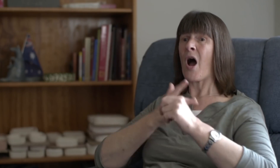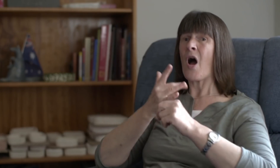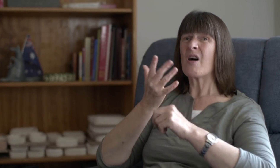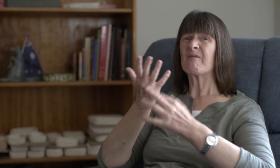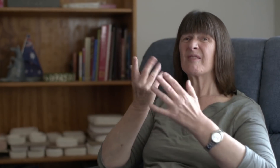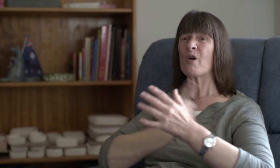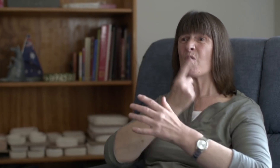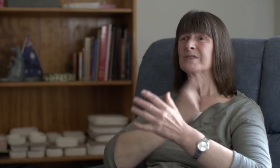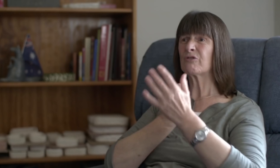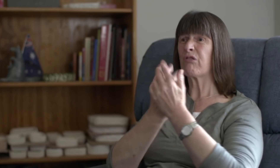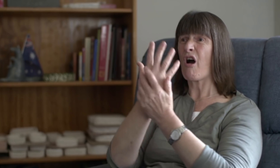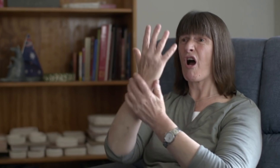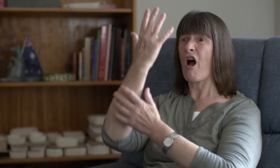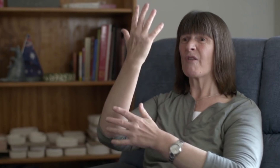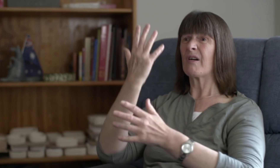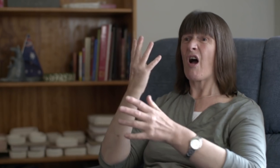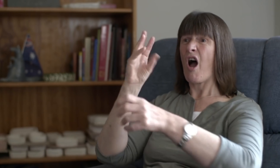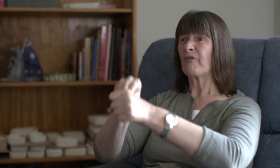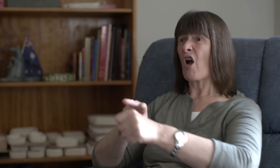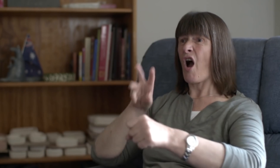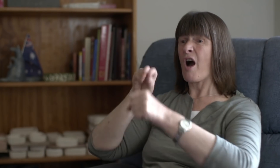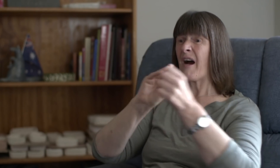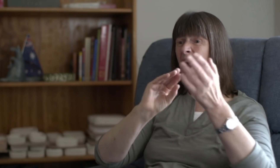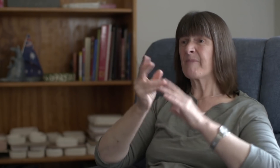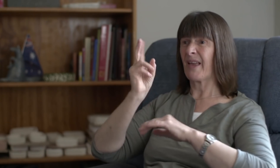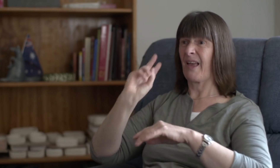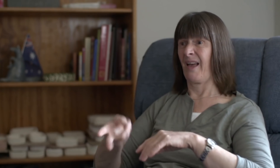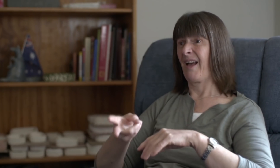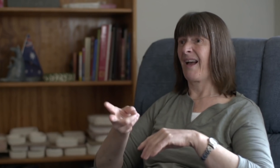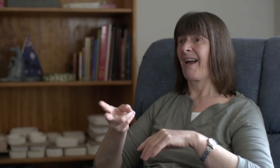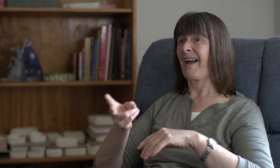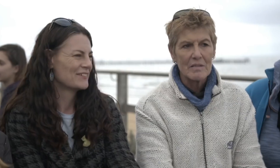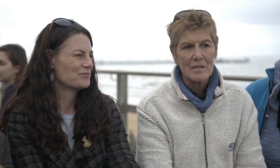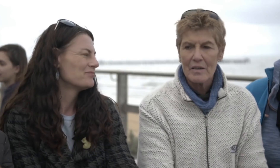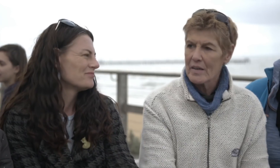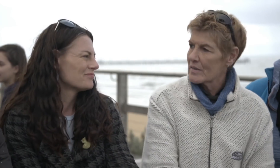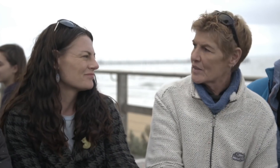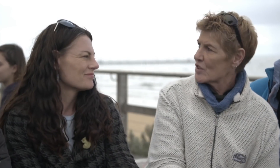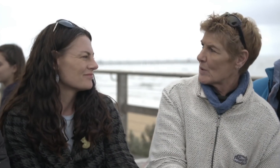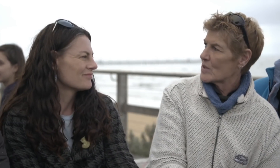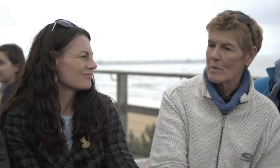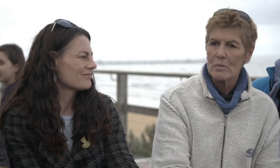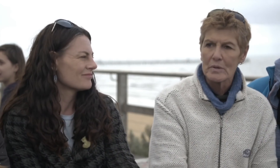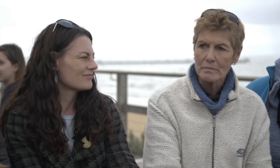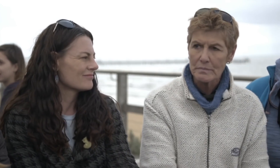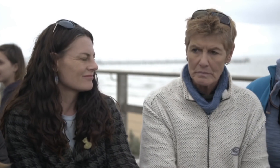my personality growed, I was able to get back in the community again. You know, Heather, since she went to Melbourne,